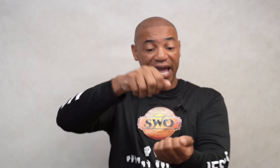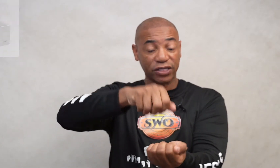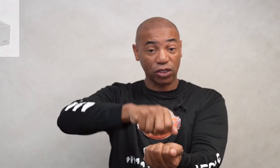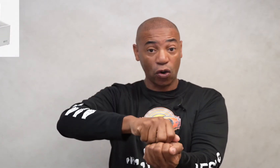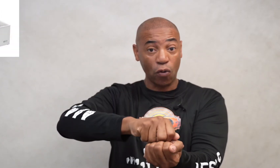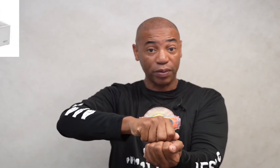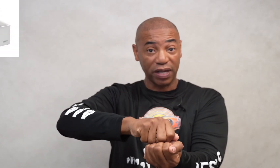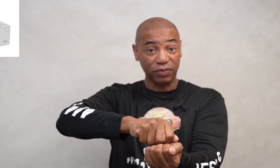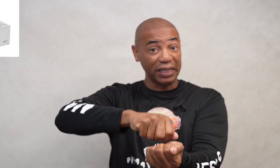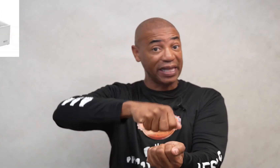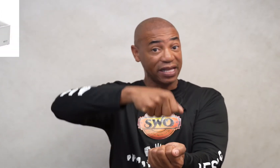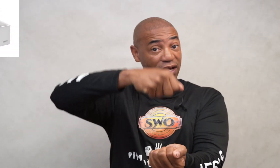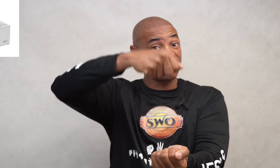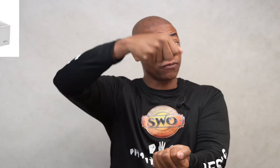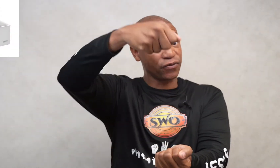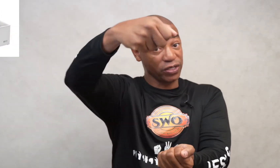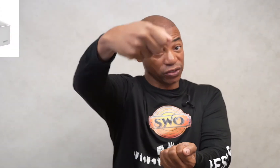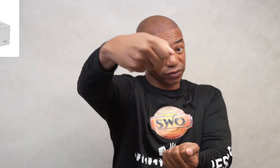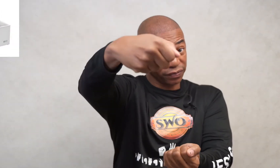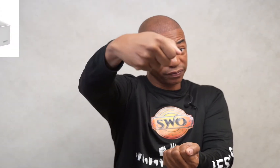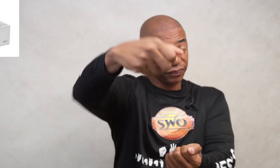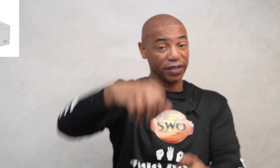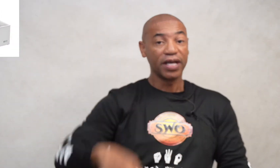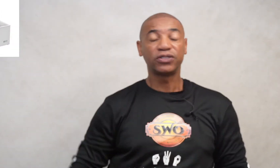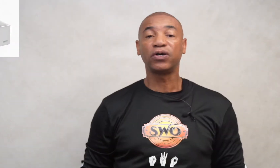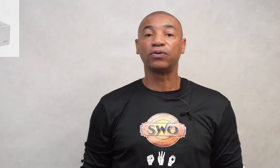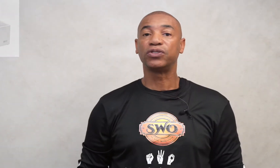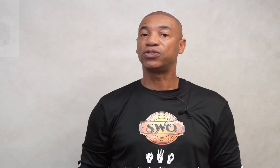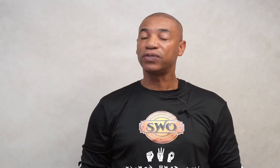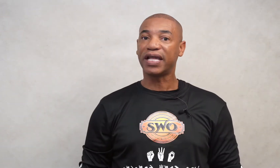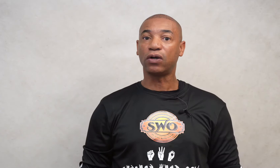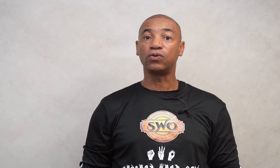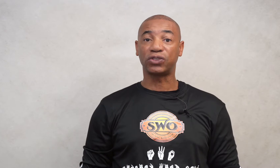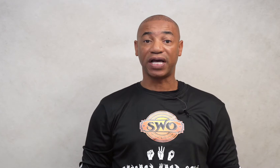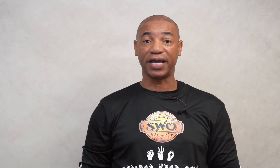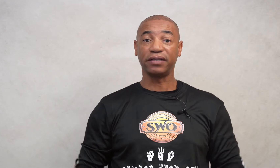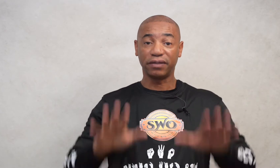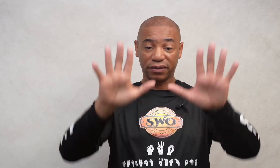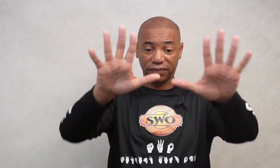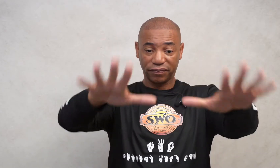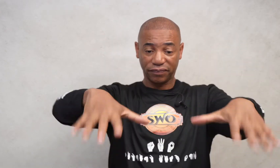actually open up the lid of the freezer. So to do that whole sign,